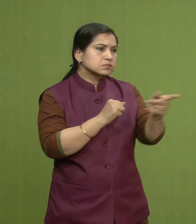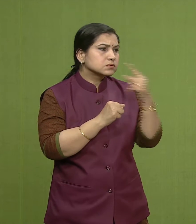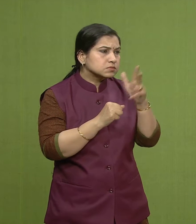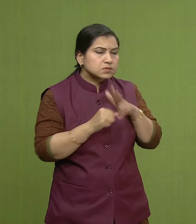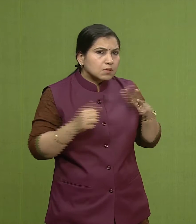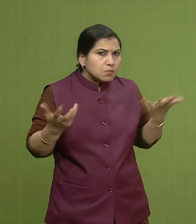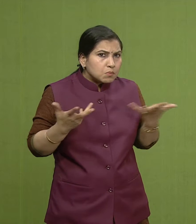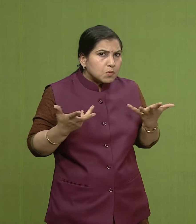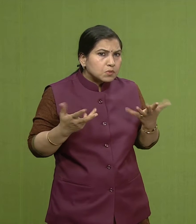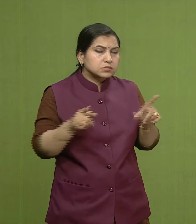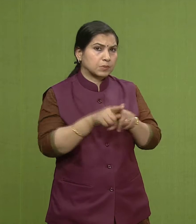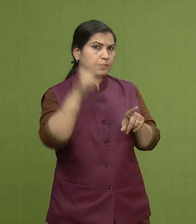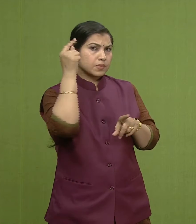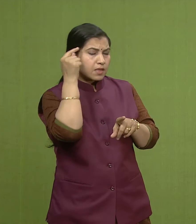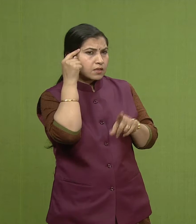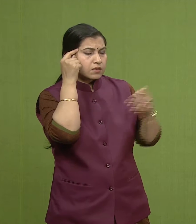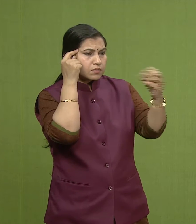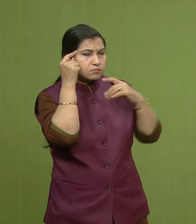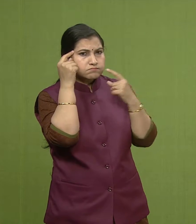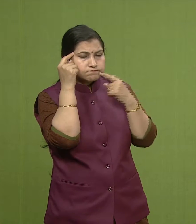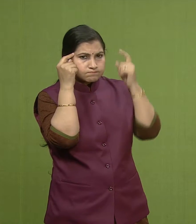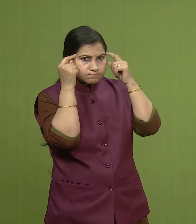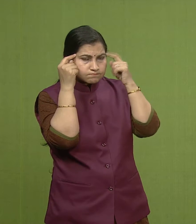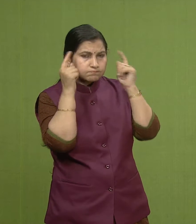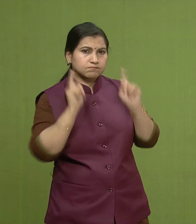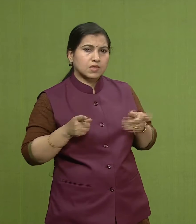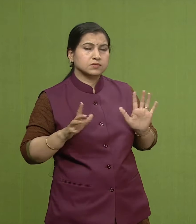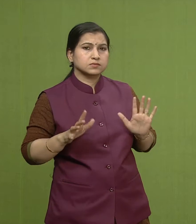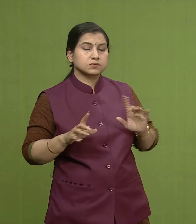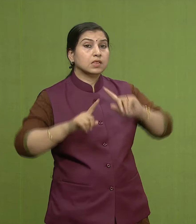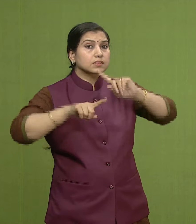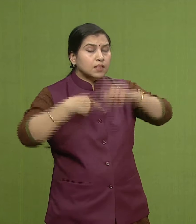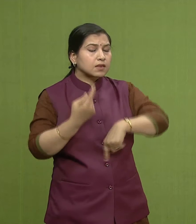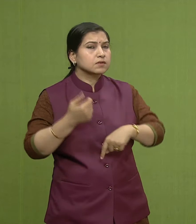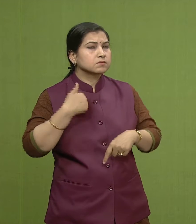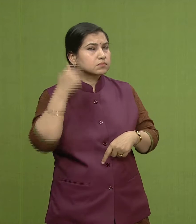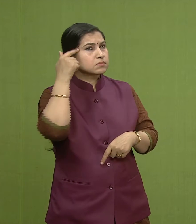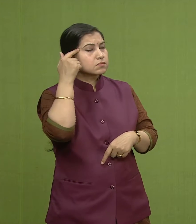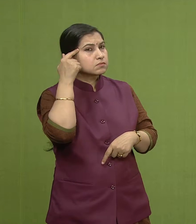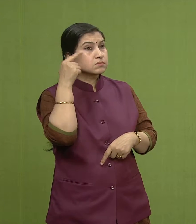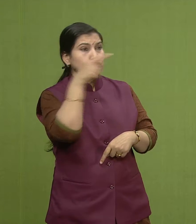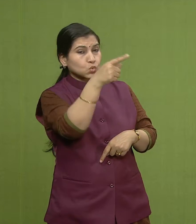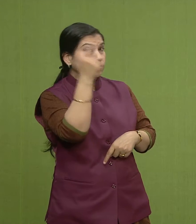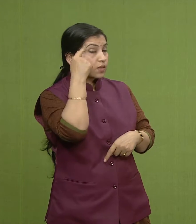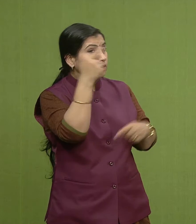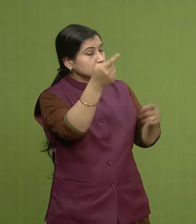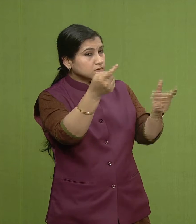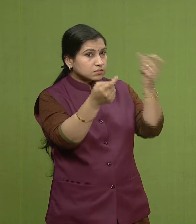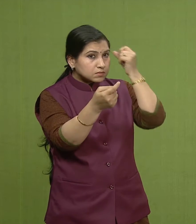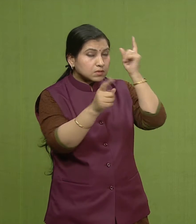think through the suggestions carefully, and then put forth their views and feelings clearly and